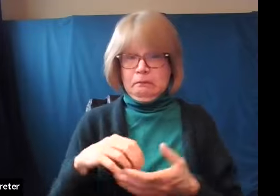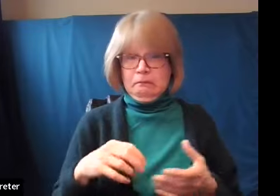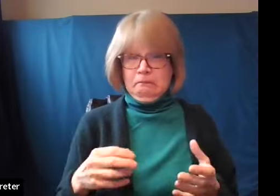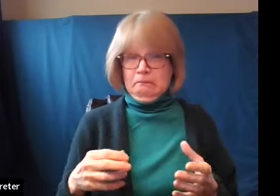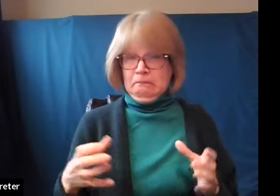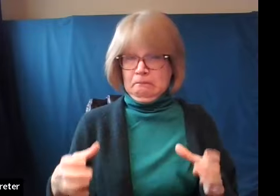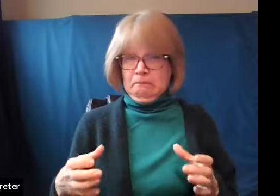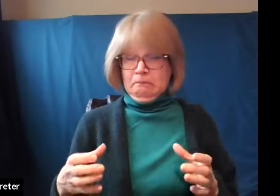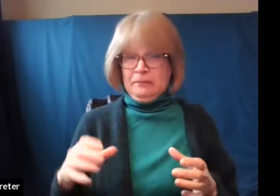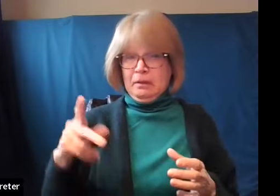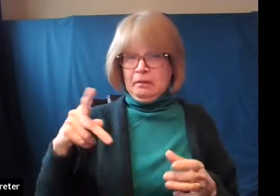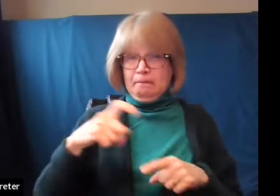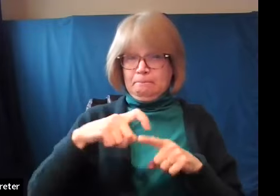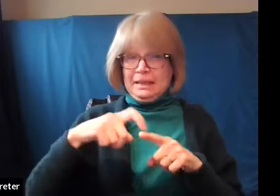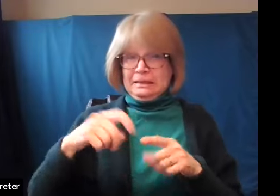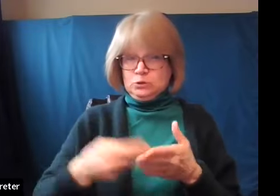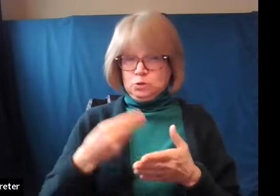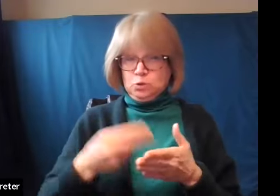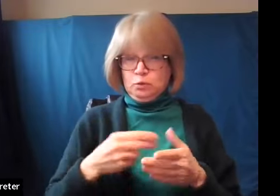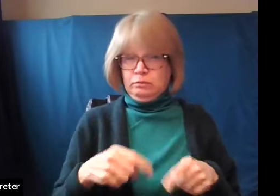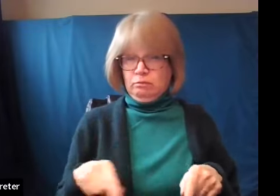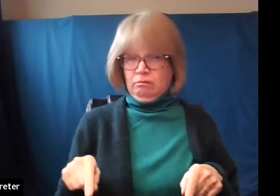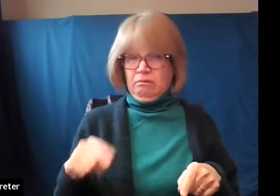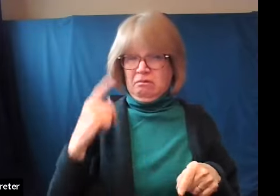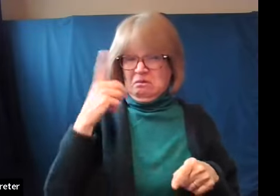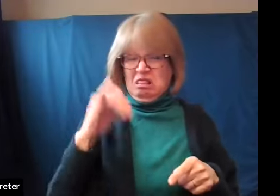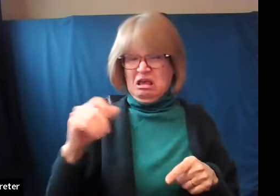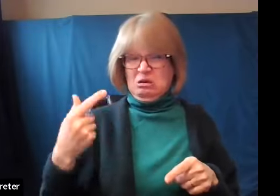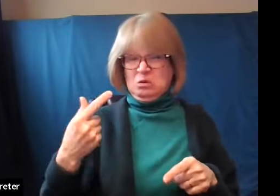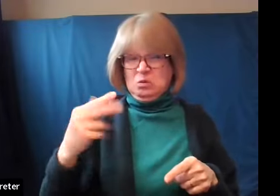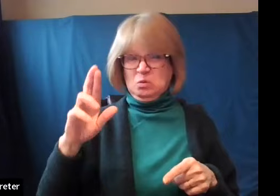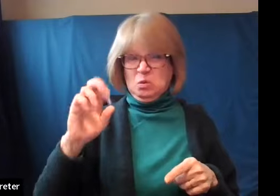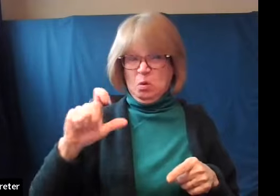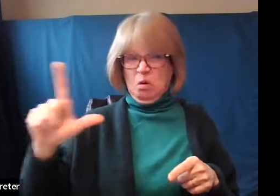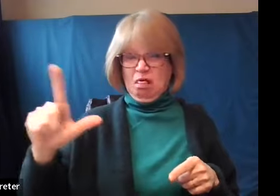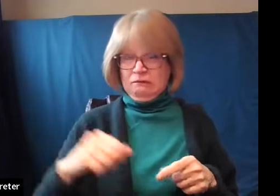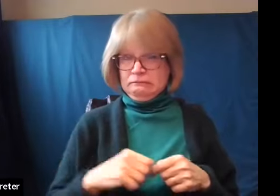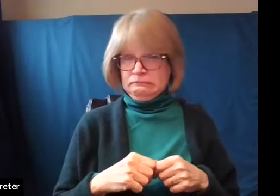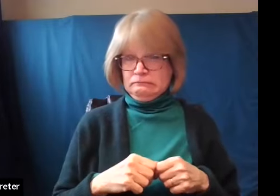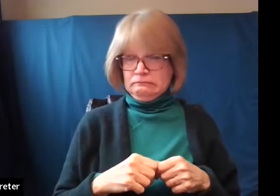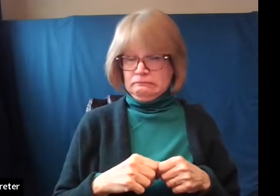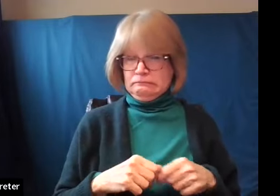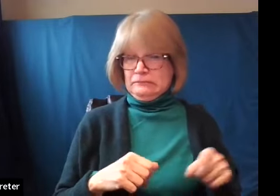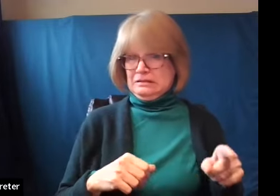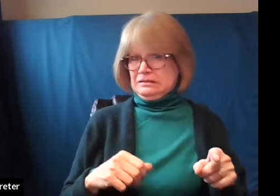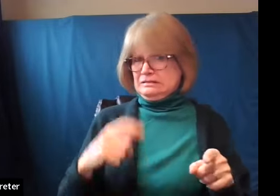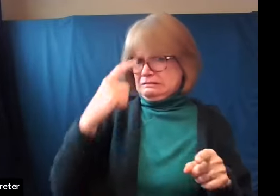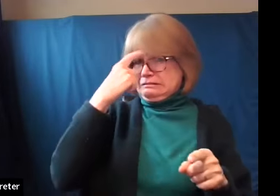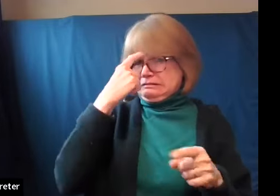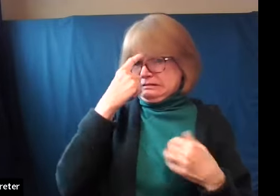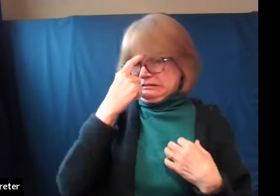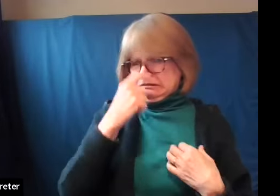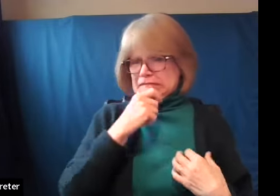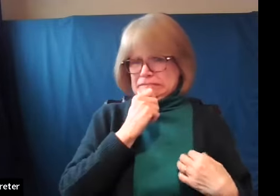the preacher's fertile mind. Then, as if the thought of the food he was about to consume wasn't unsettling enough,